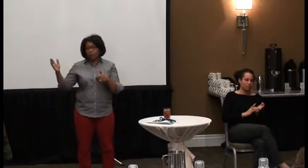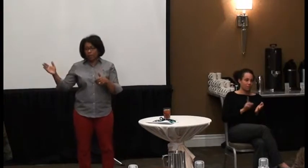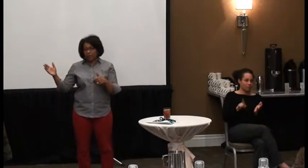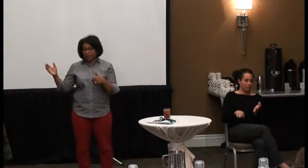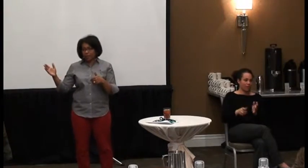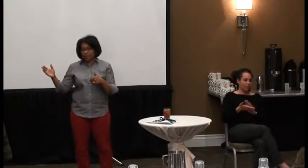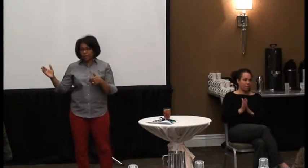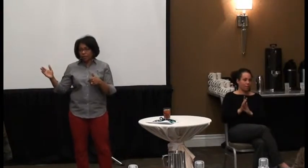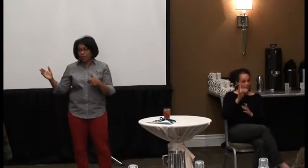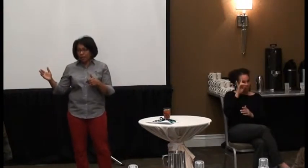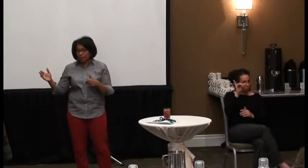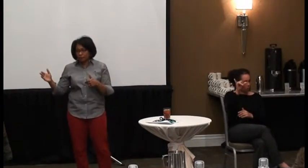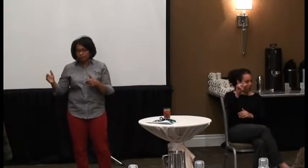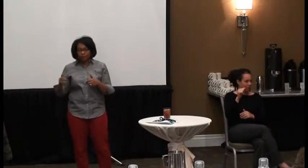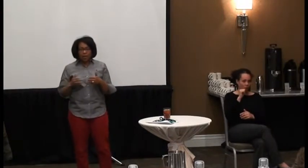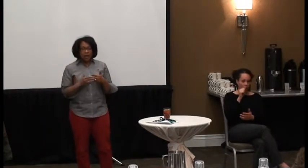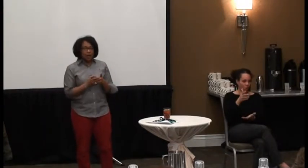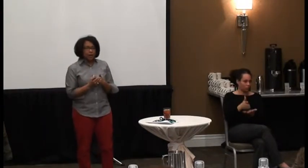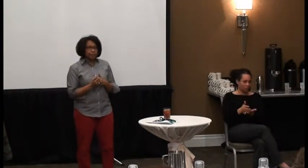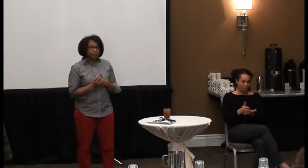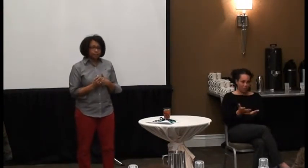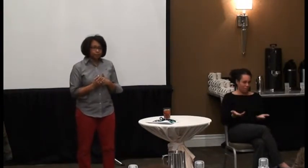can be permanent, it doesn't go away.